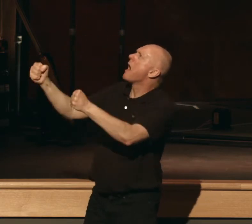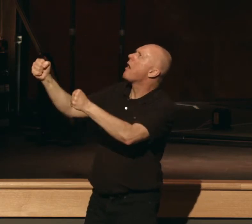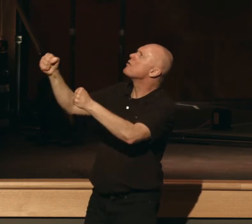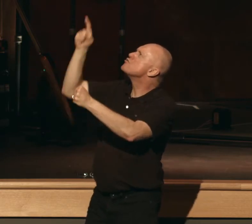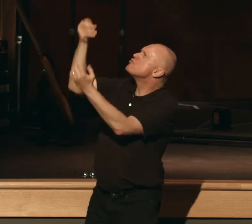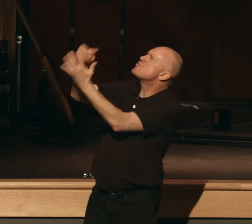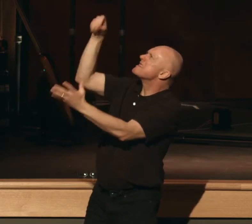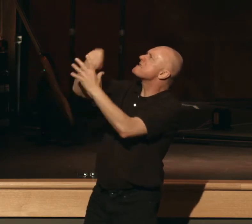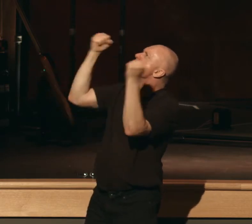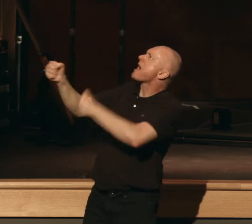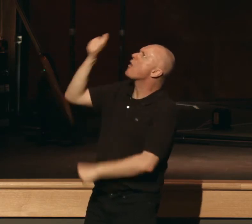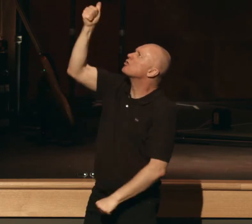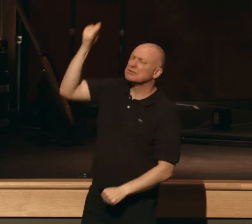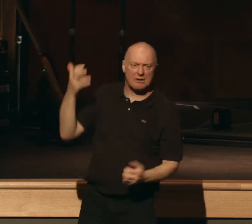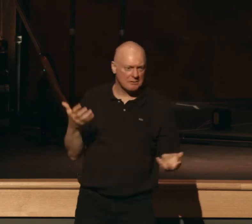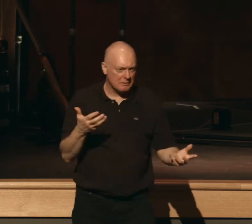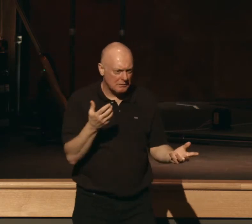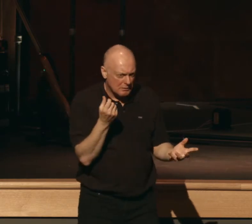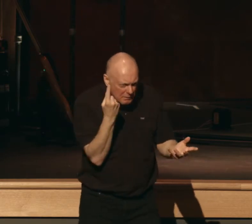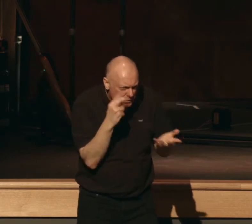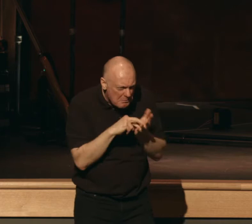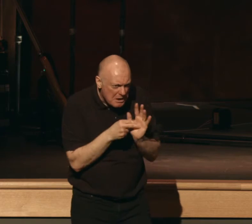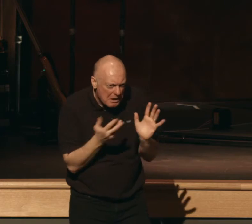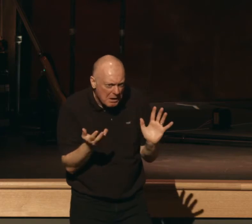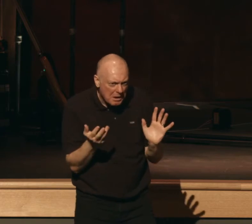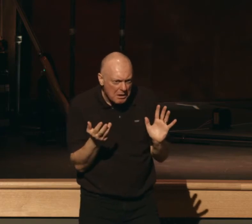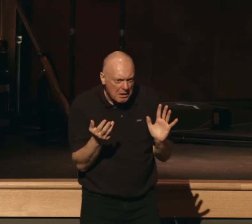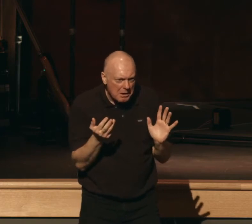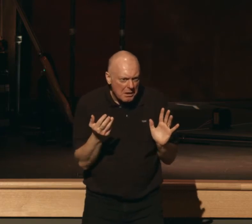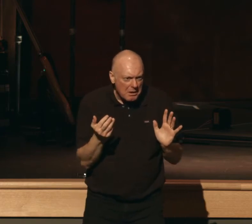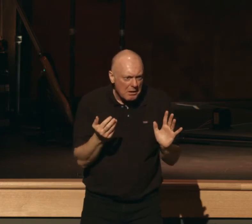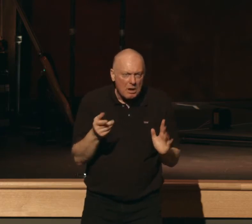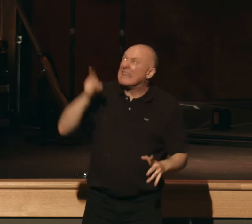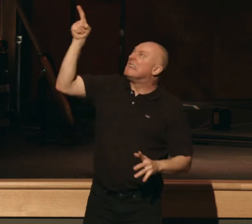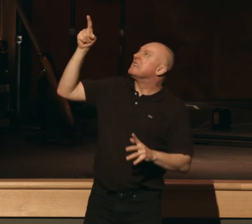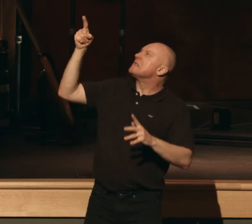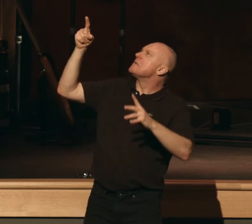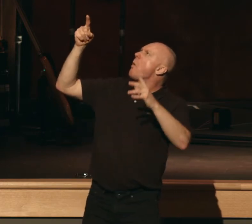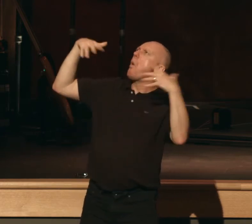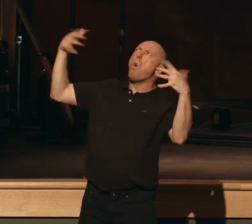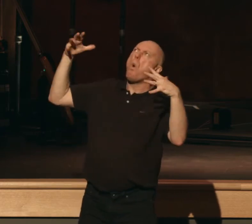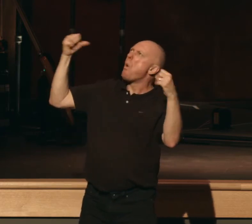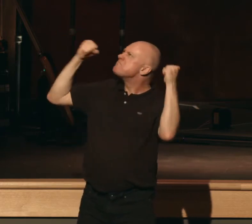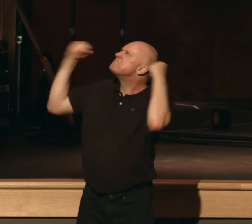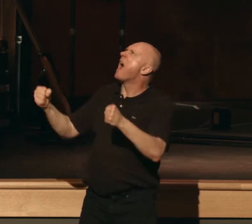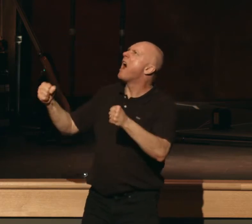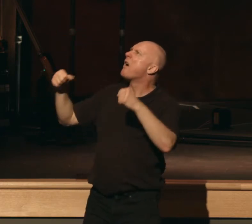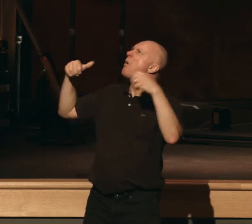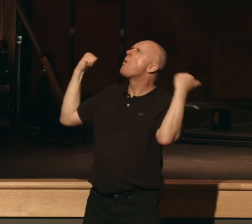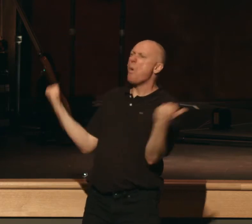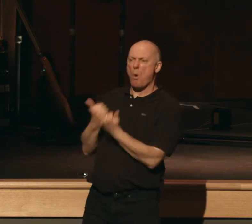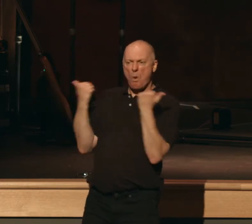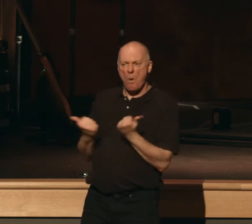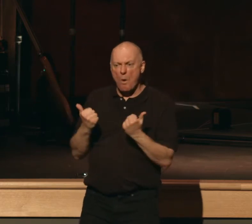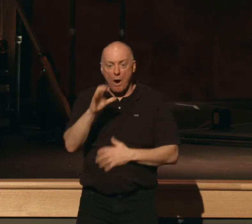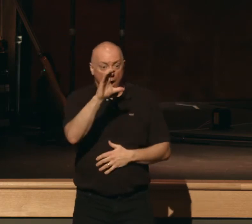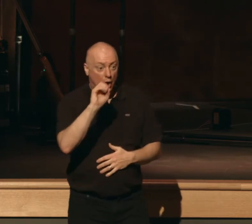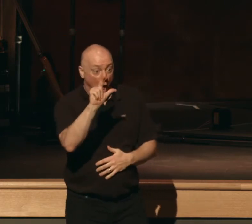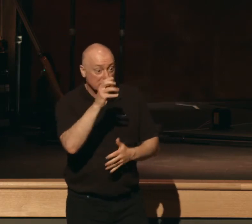riches of his power. And so how much power is that? Well, consider